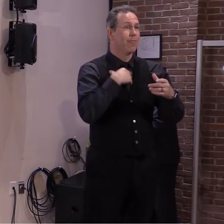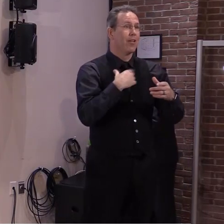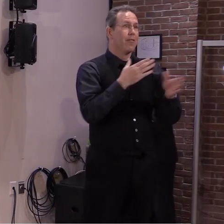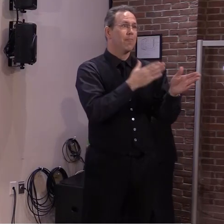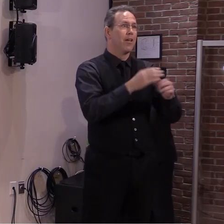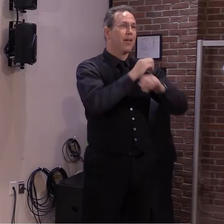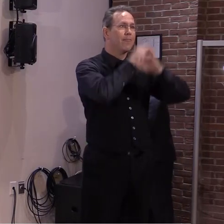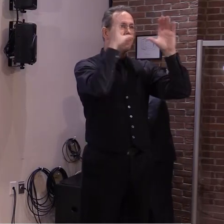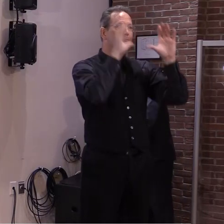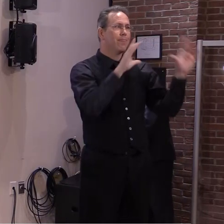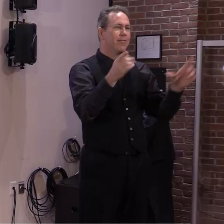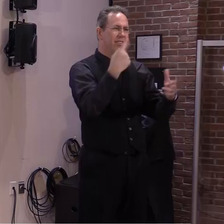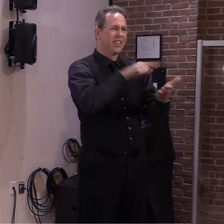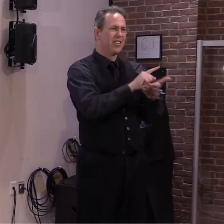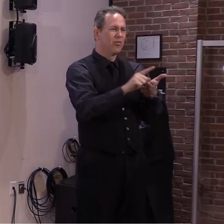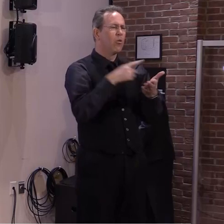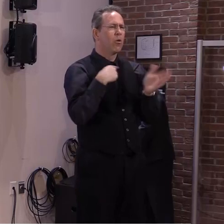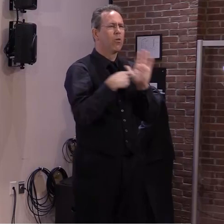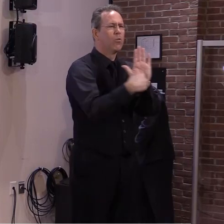blueprint.